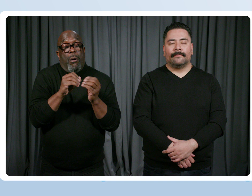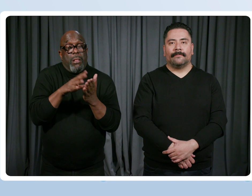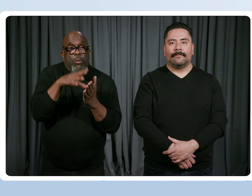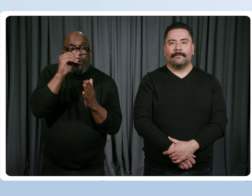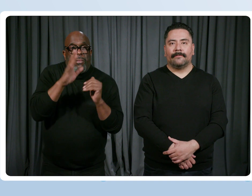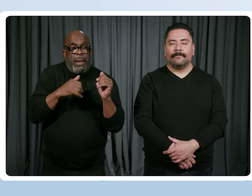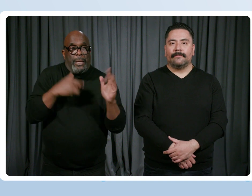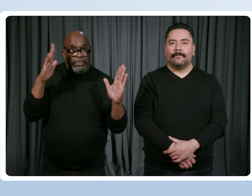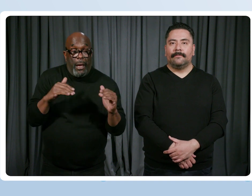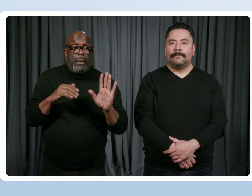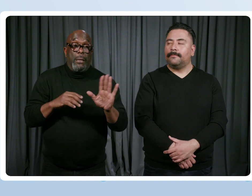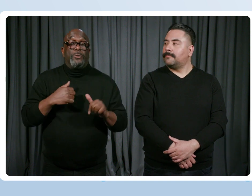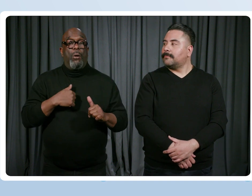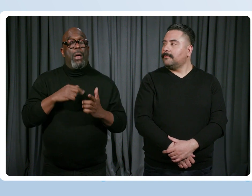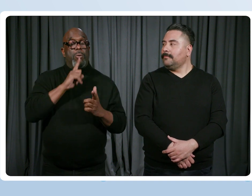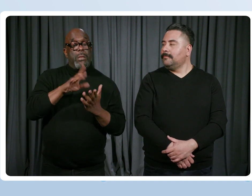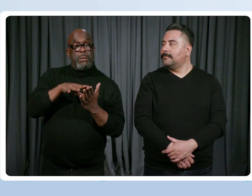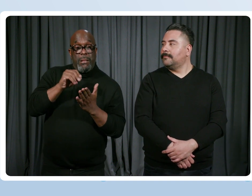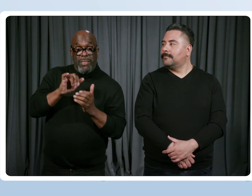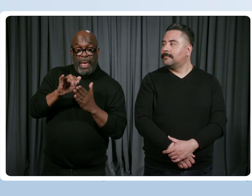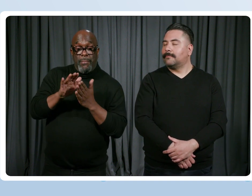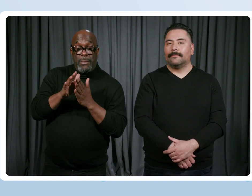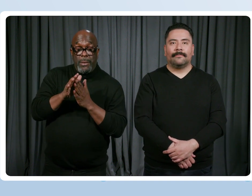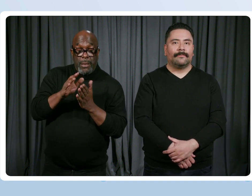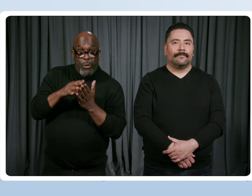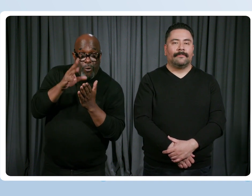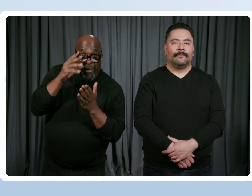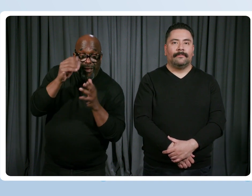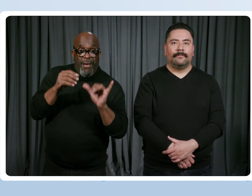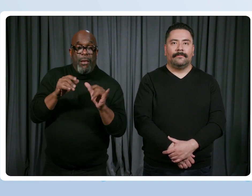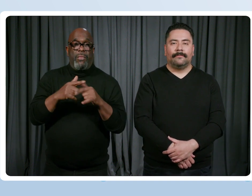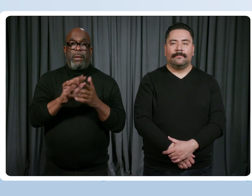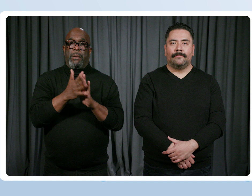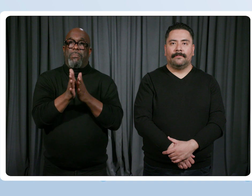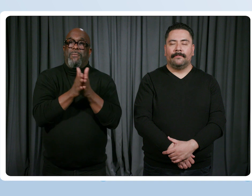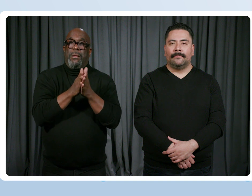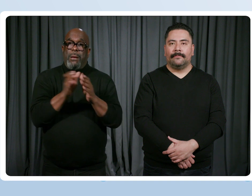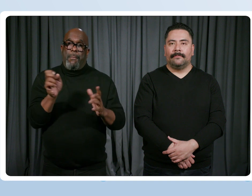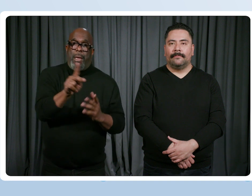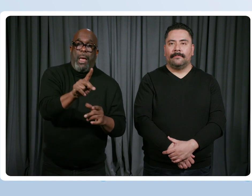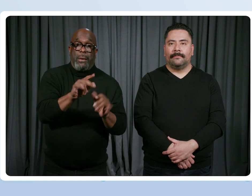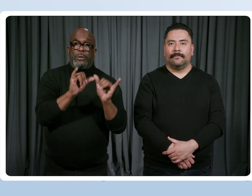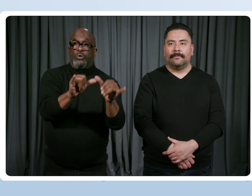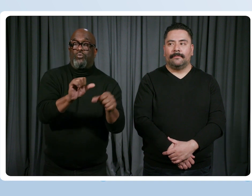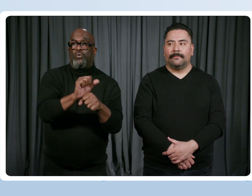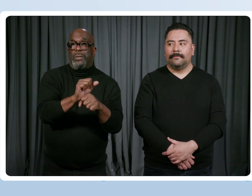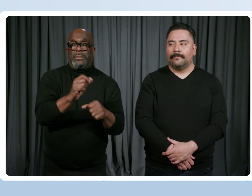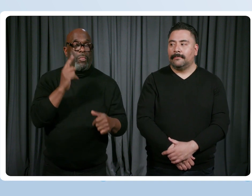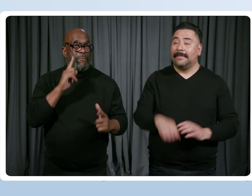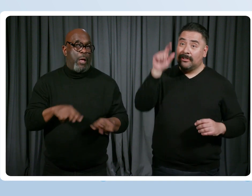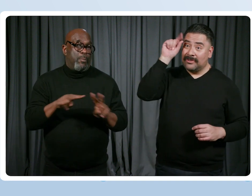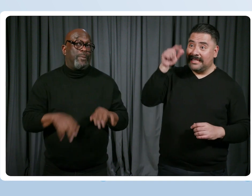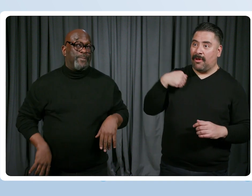and so I loved that experience, and I think I was really motivated to come back and continue that work because I found it so valuable. We're glad you did.